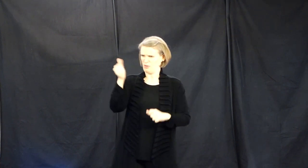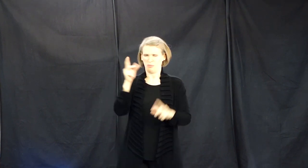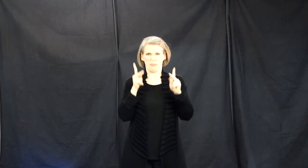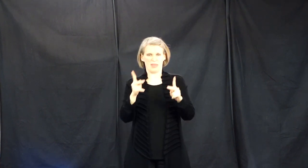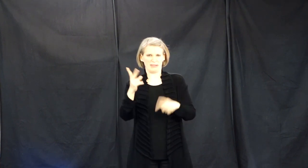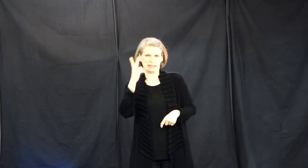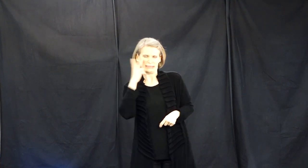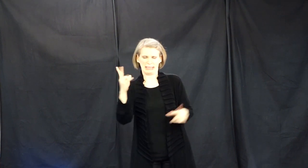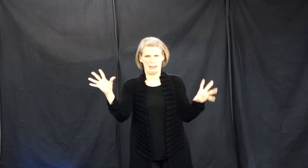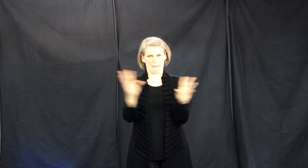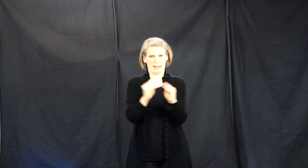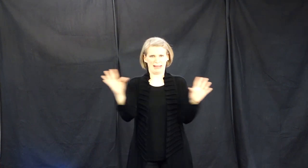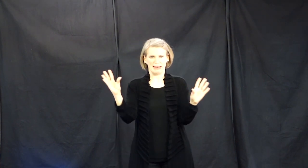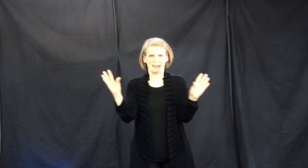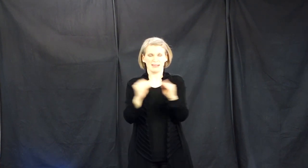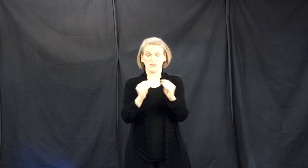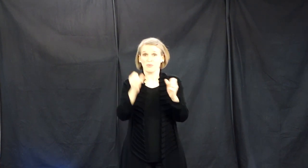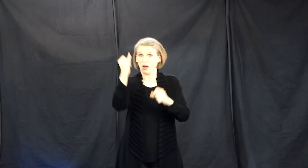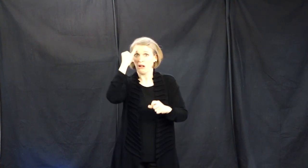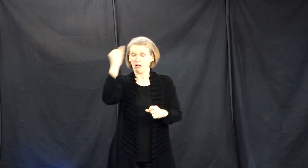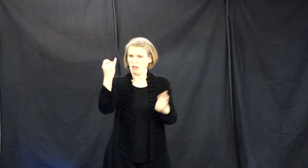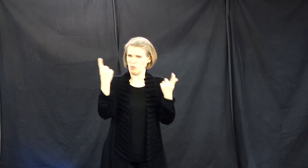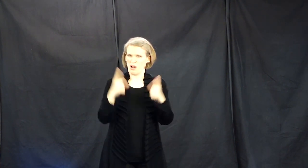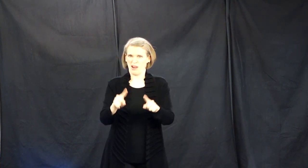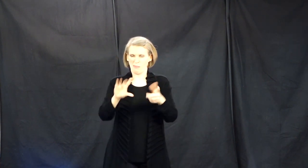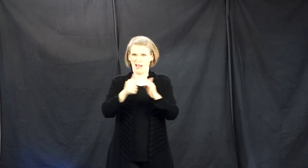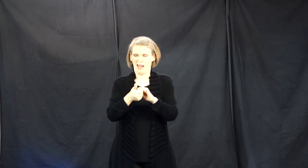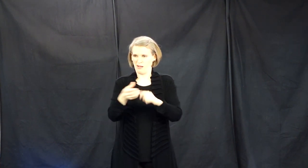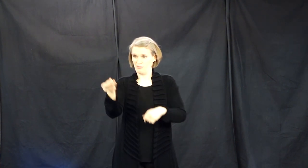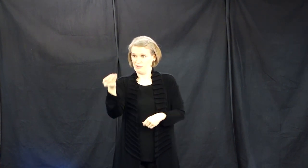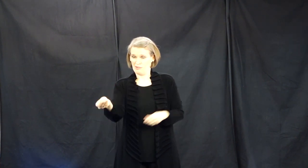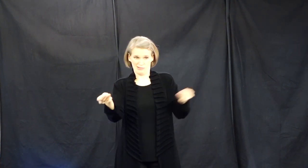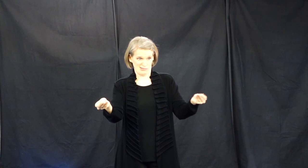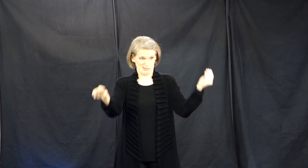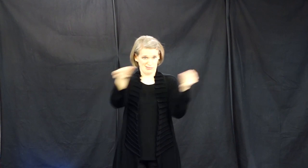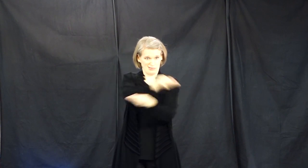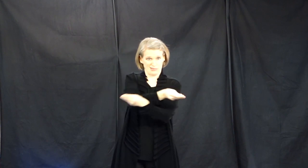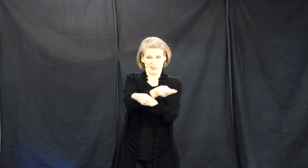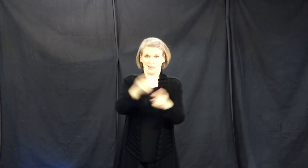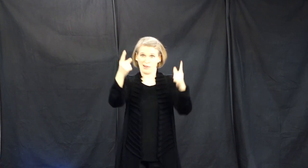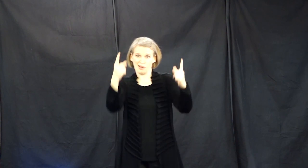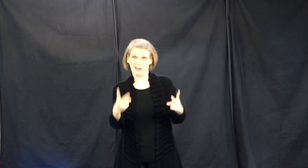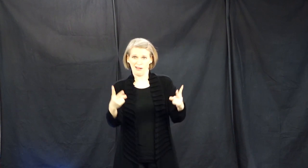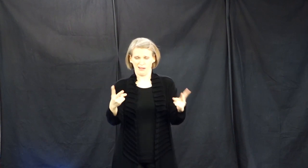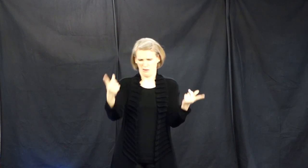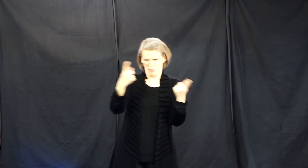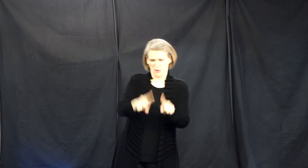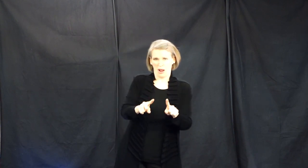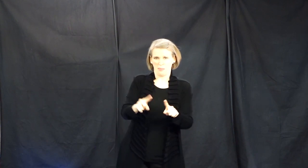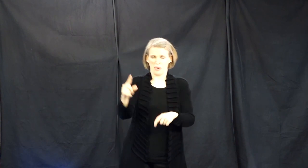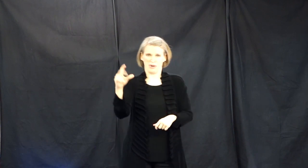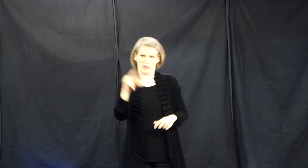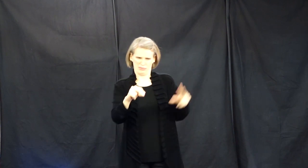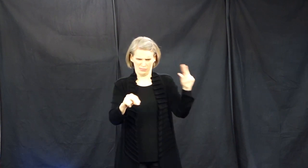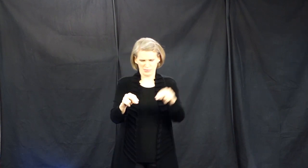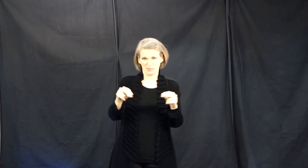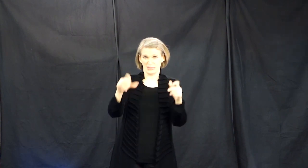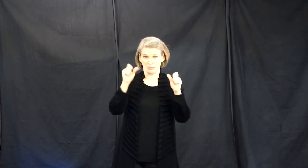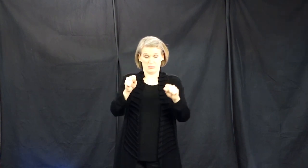room where it happened. No one really knows how the game is played, the art of the trade, how the sausage gets made. We just assume